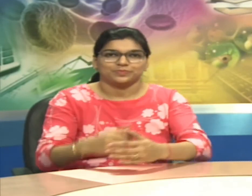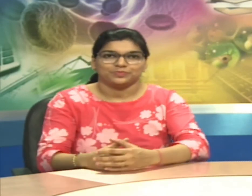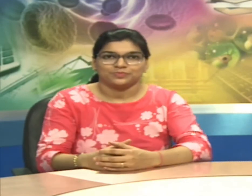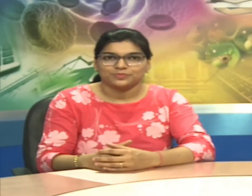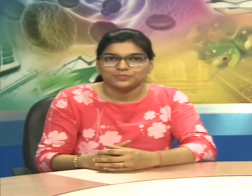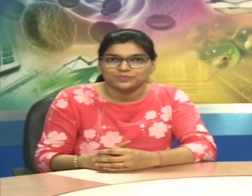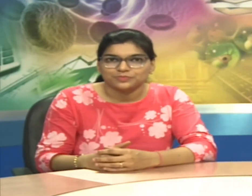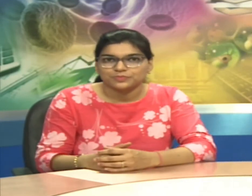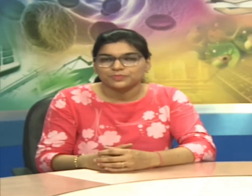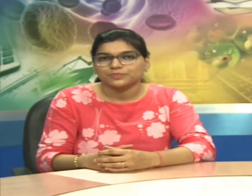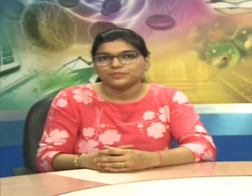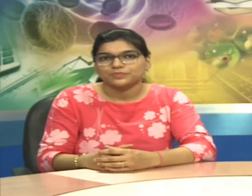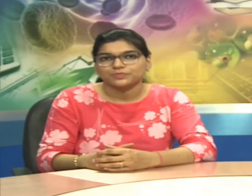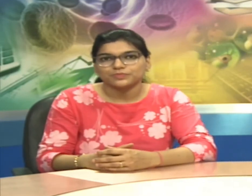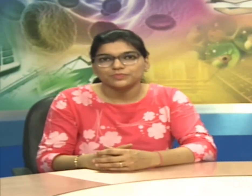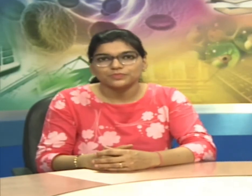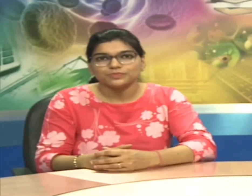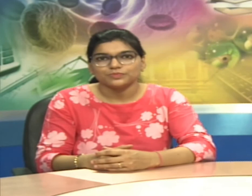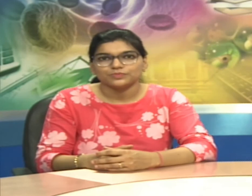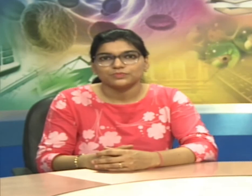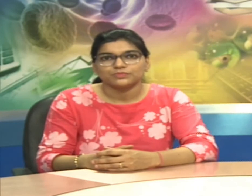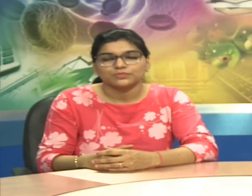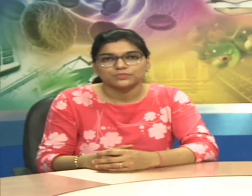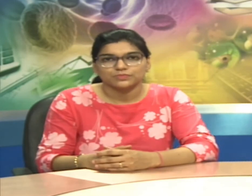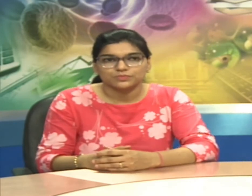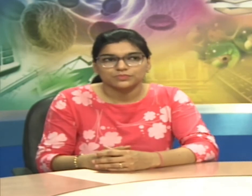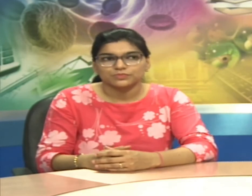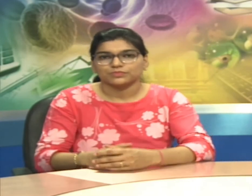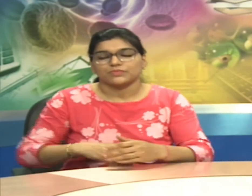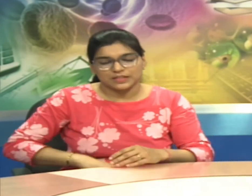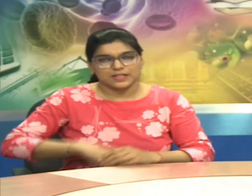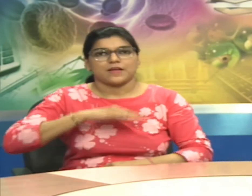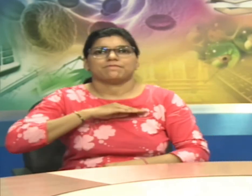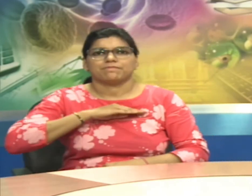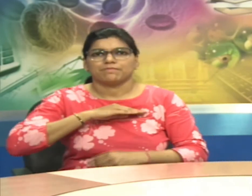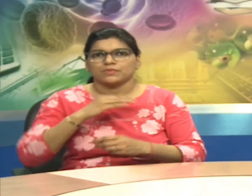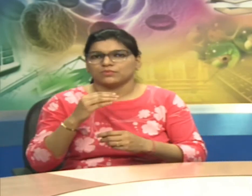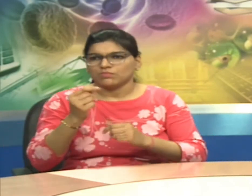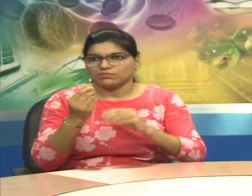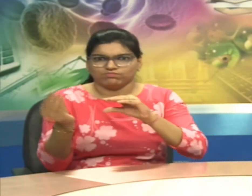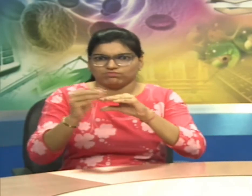Account holder is the person who holds account. Next word is excess, which means